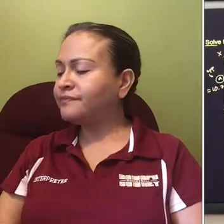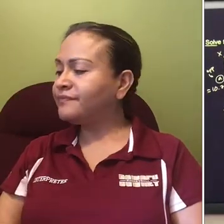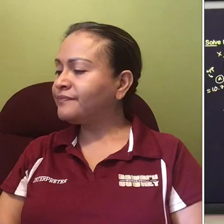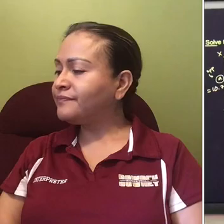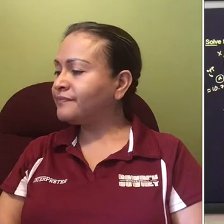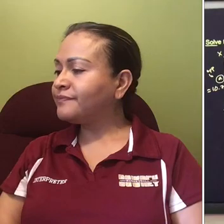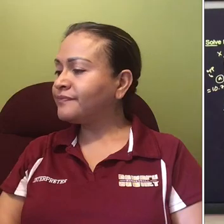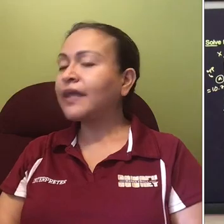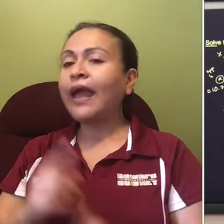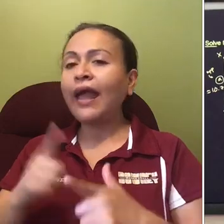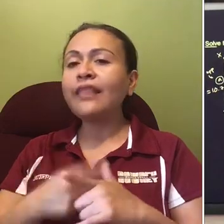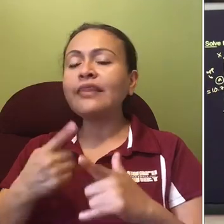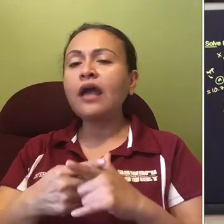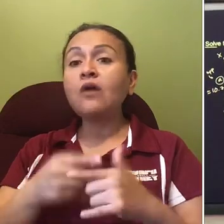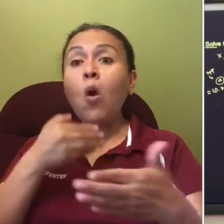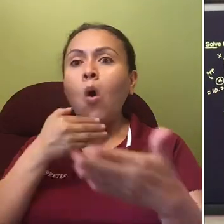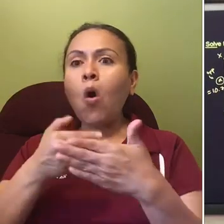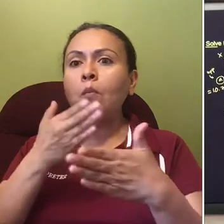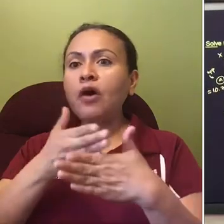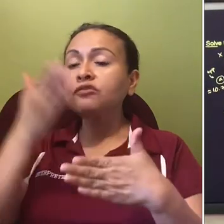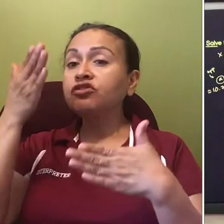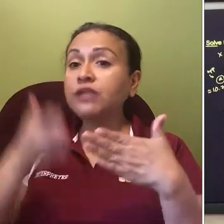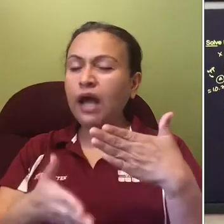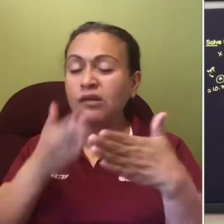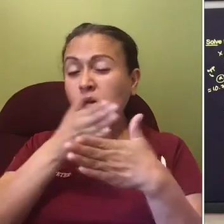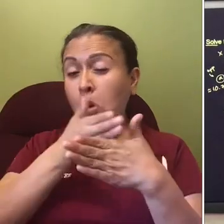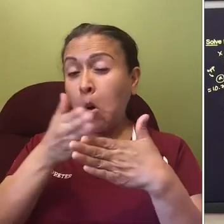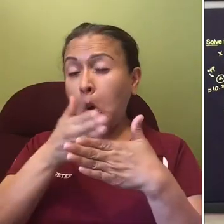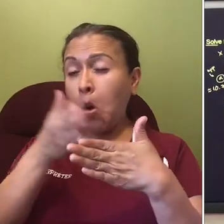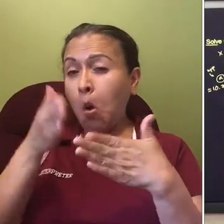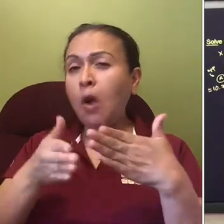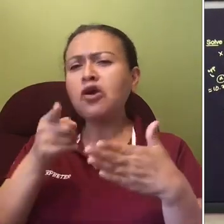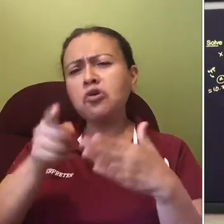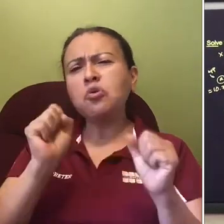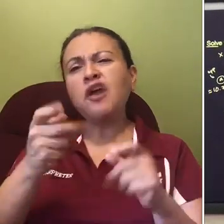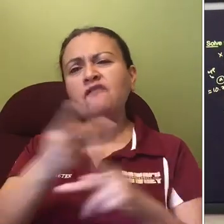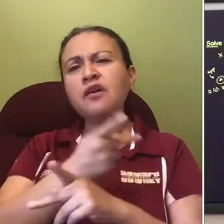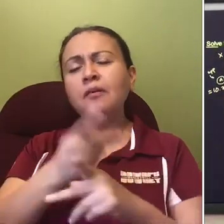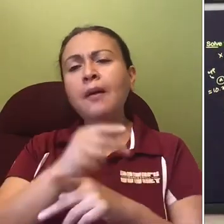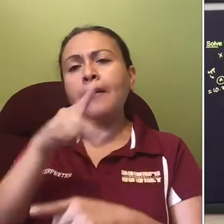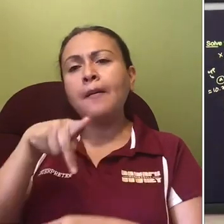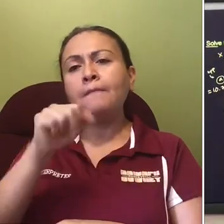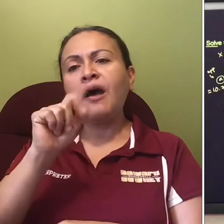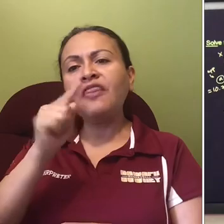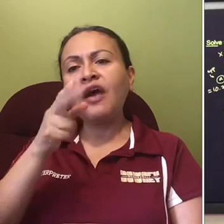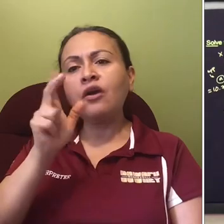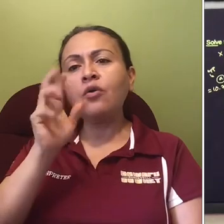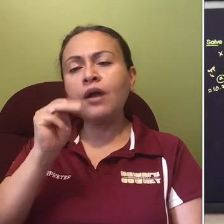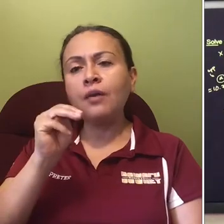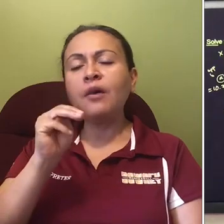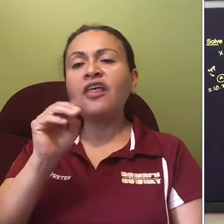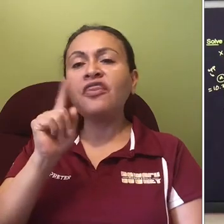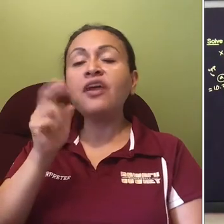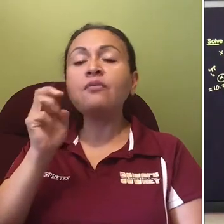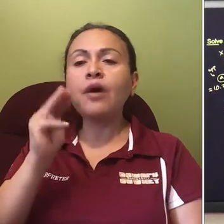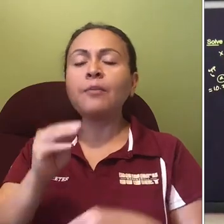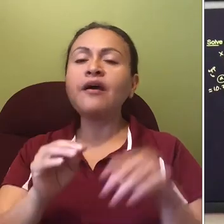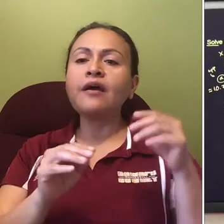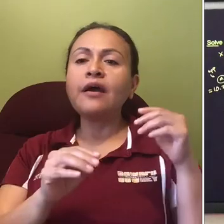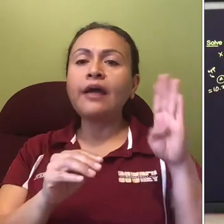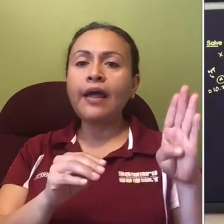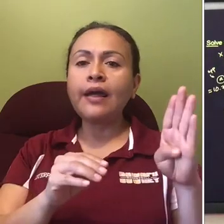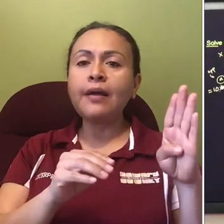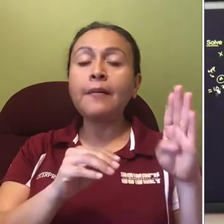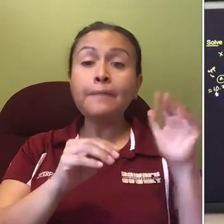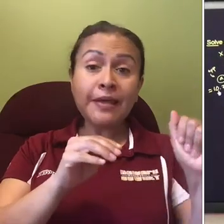11.8. And then we're almost done solving this right triangle. And you could have figured this out using the Pythagorean theorem as well, saying that 5 squared plus 10.7 squared